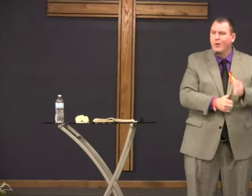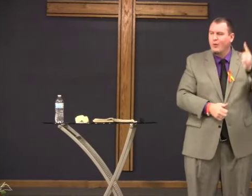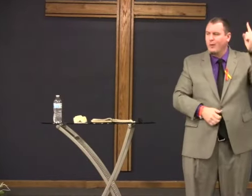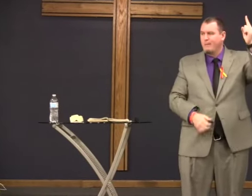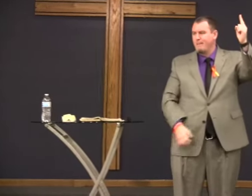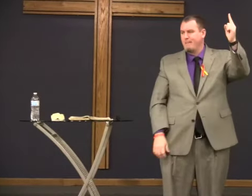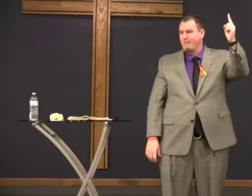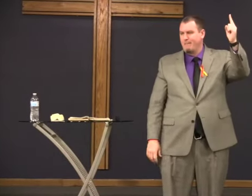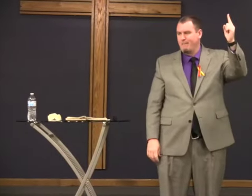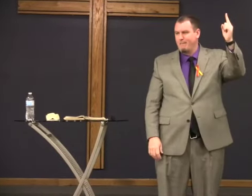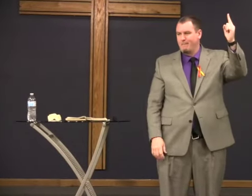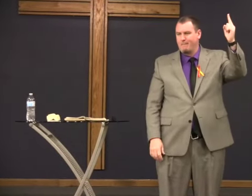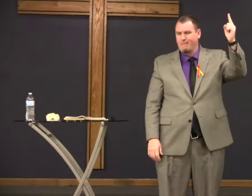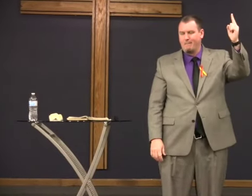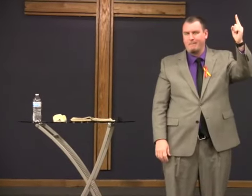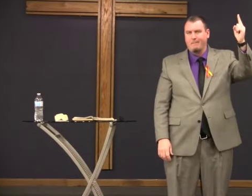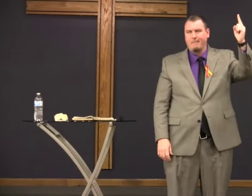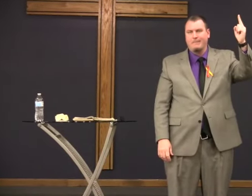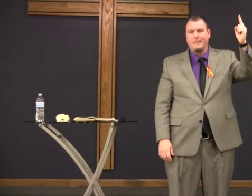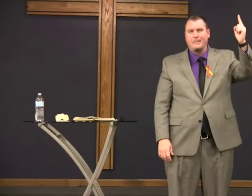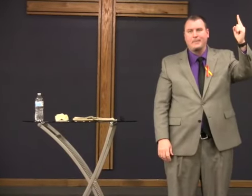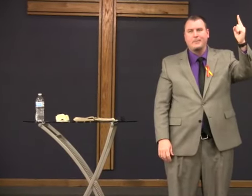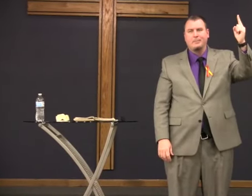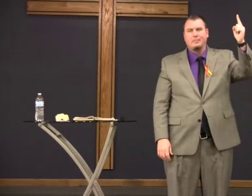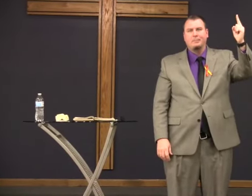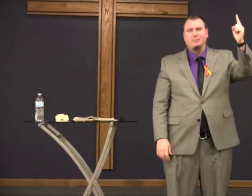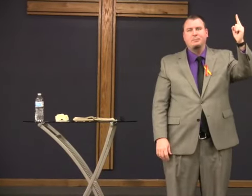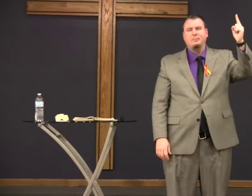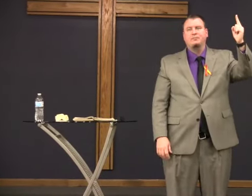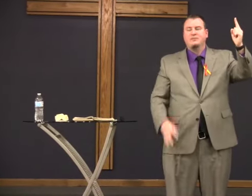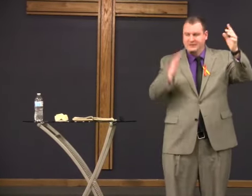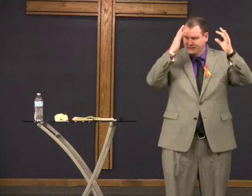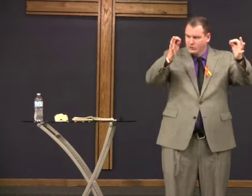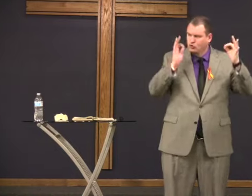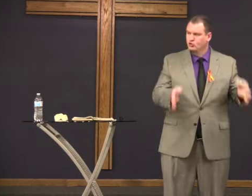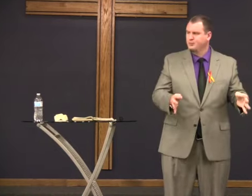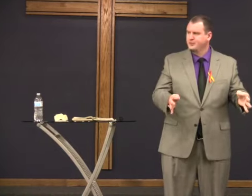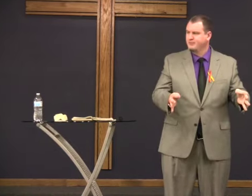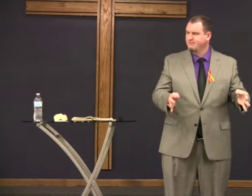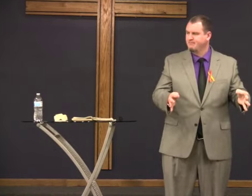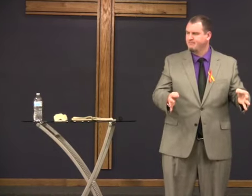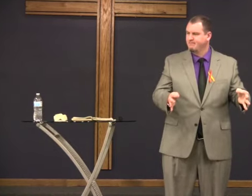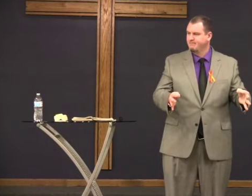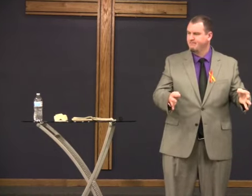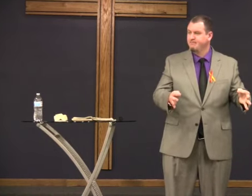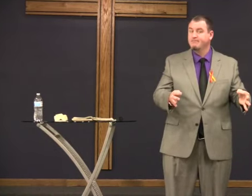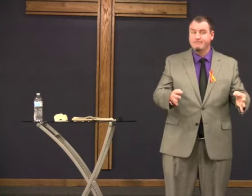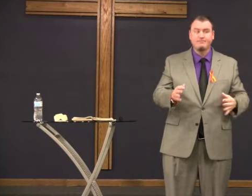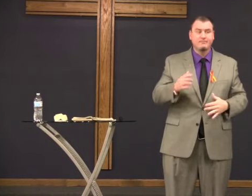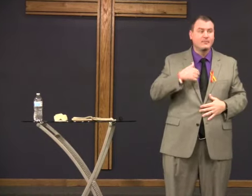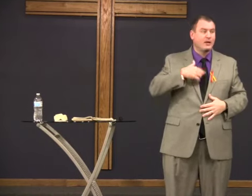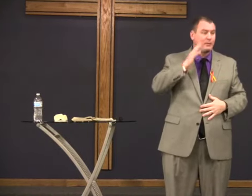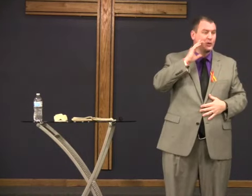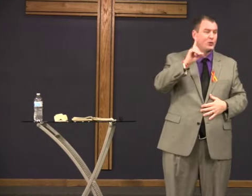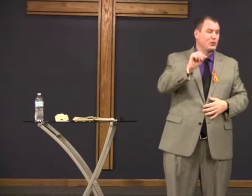To save you from your sin. You've got to follow Him. You've got to make that decision. The